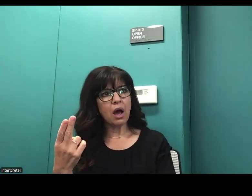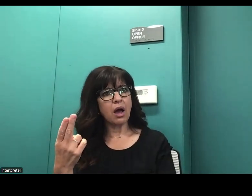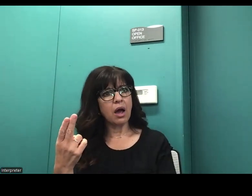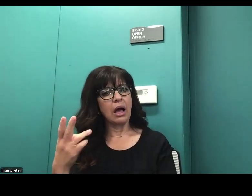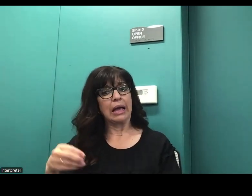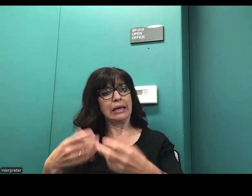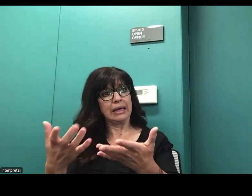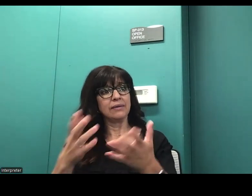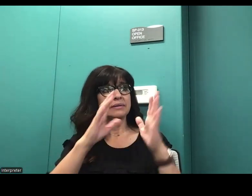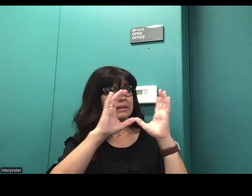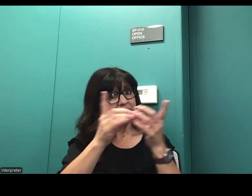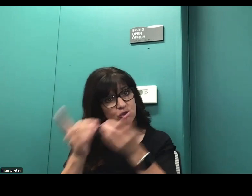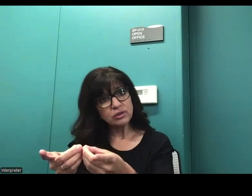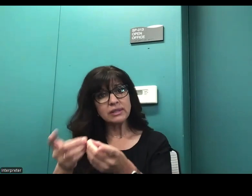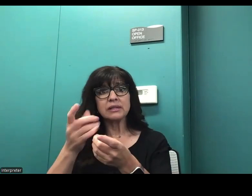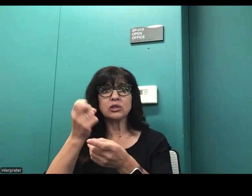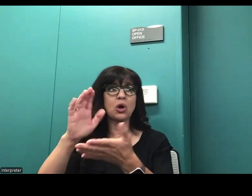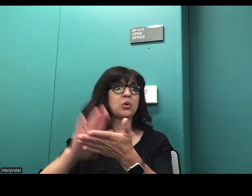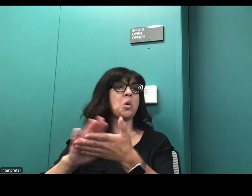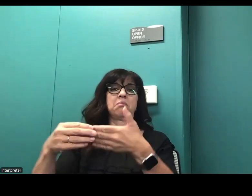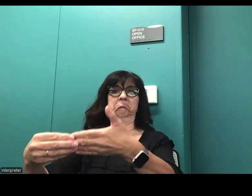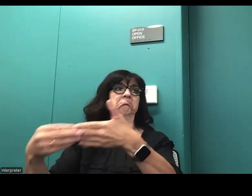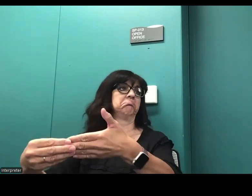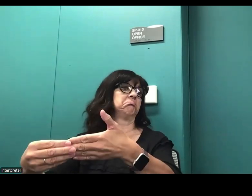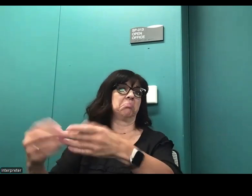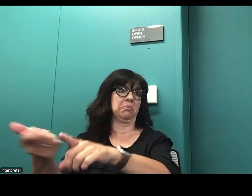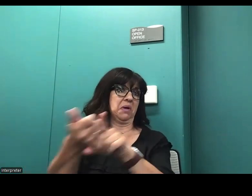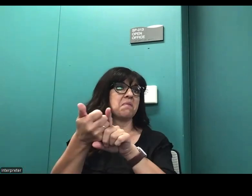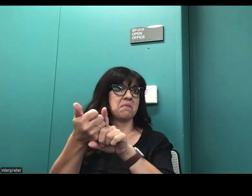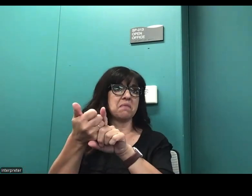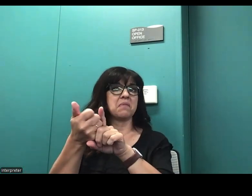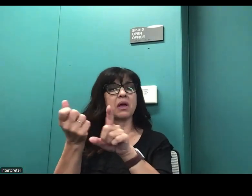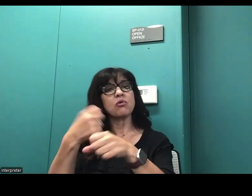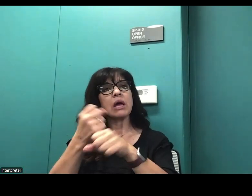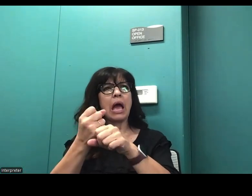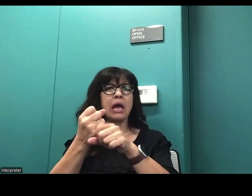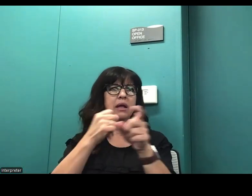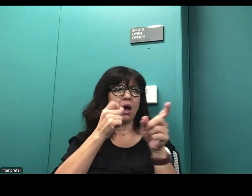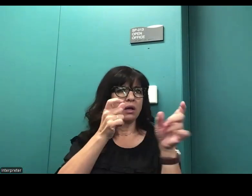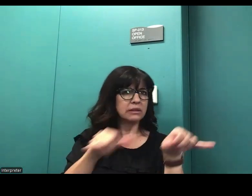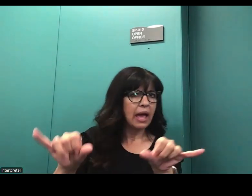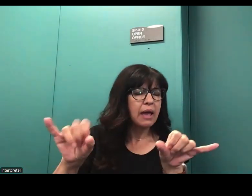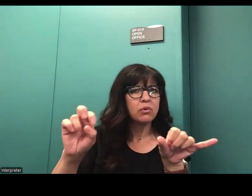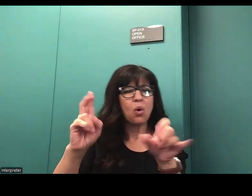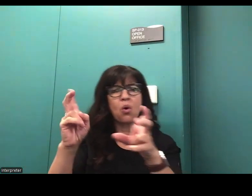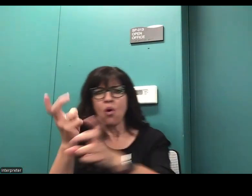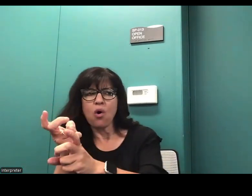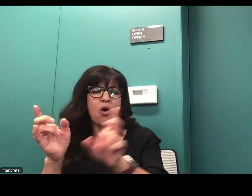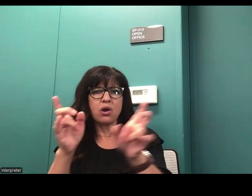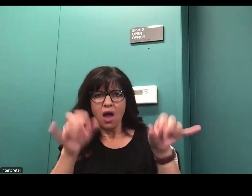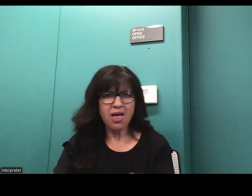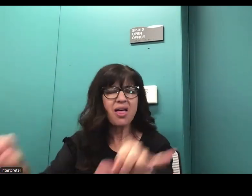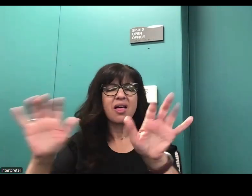our districts and our charter schools a lot of leeway with that, which can create some inconsistency. That can be hard,